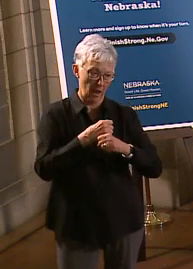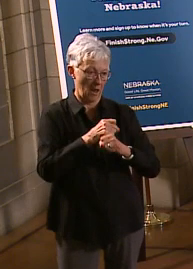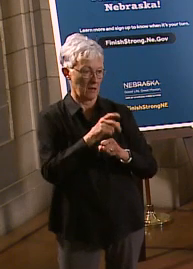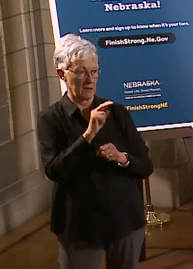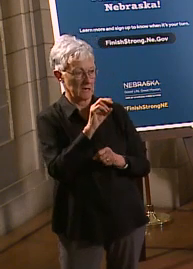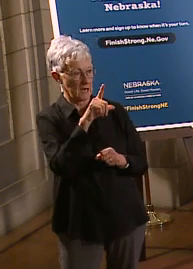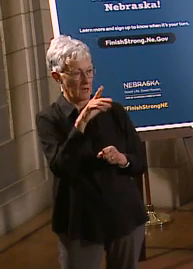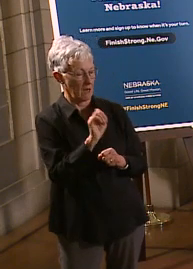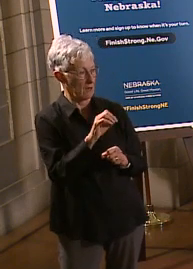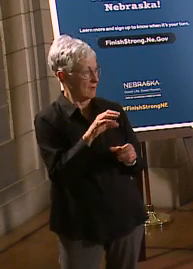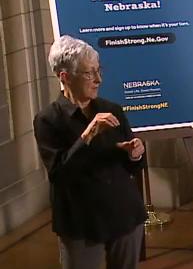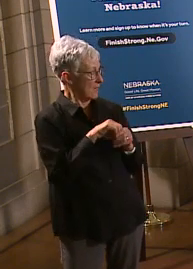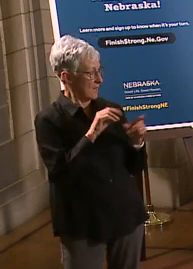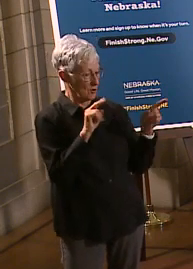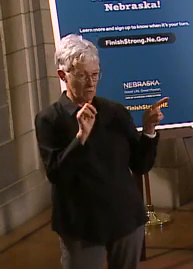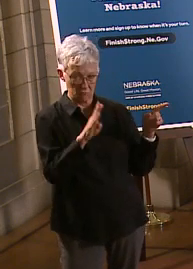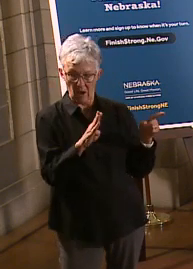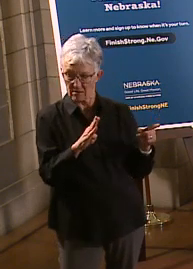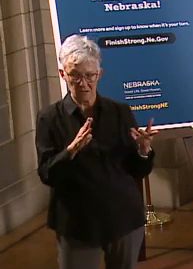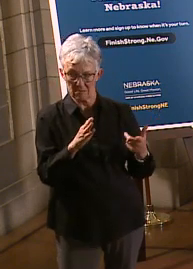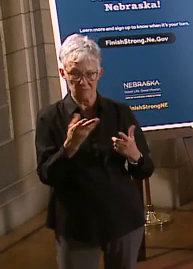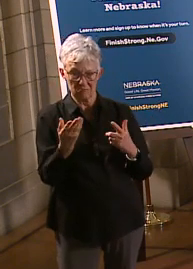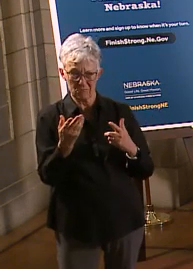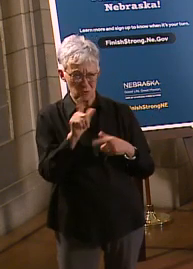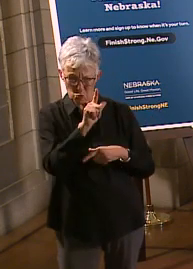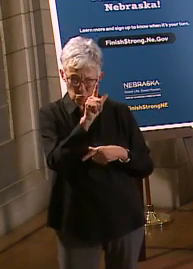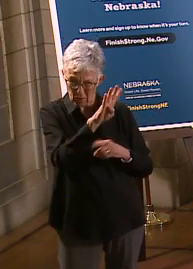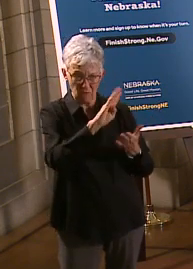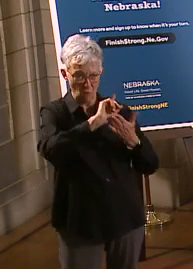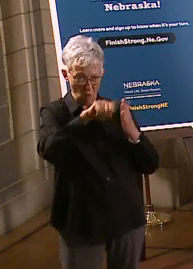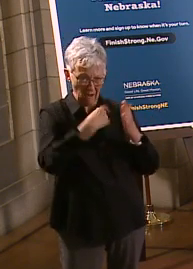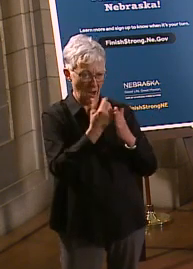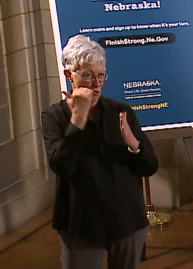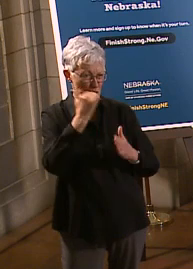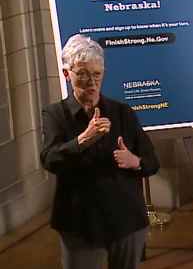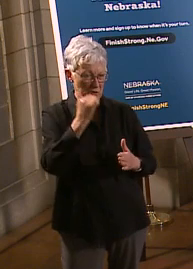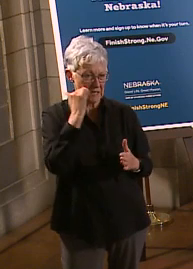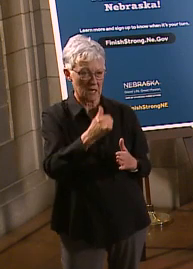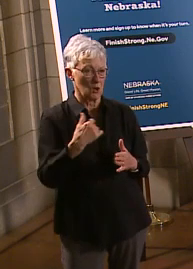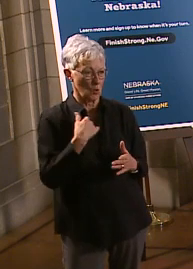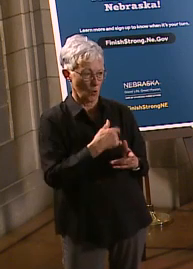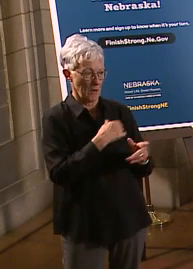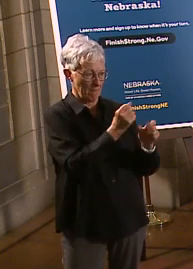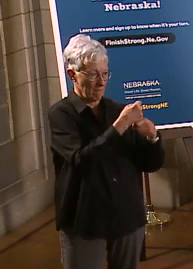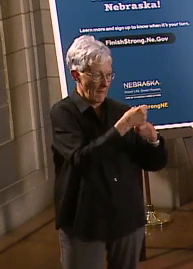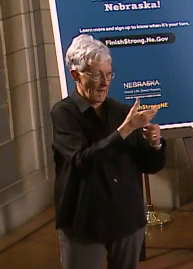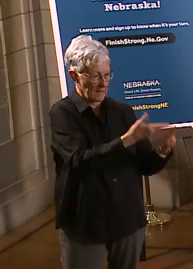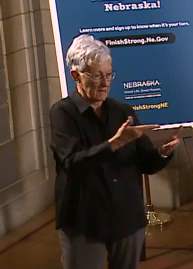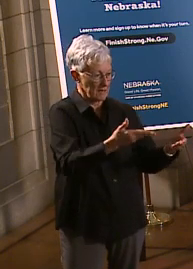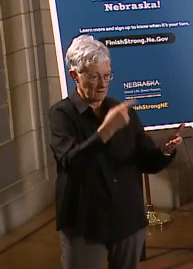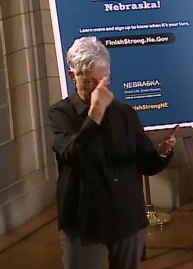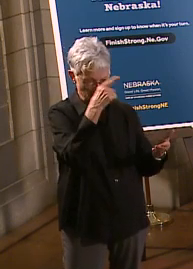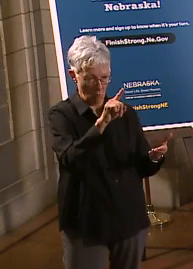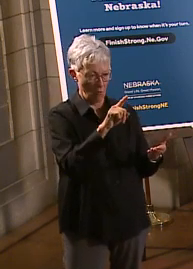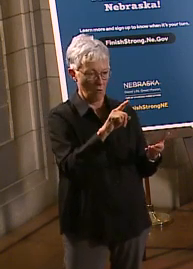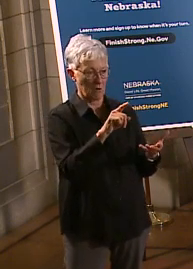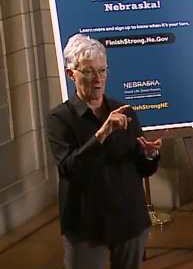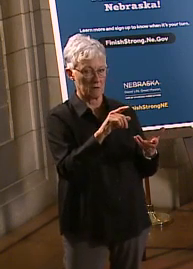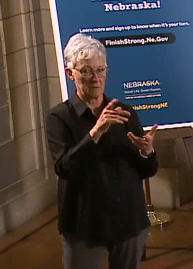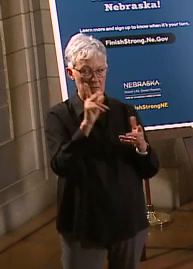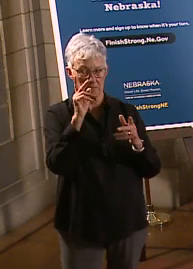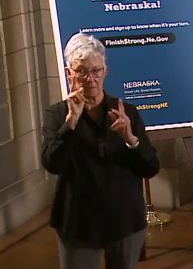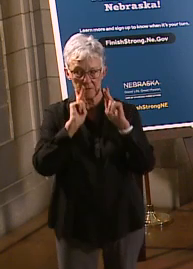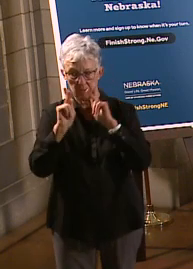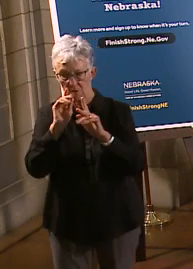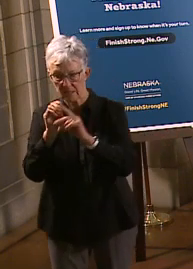in Nebraska 24/7, whether or not it's making products that are used to treat patients in the ICU. Fact is